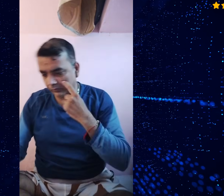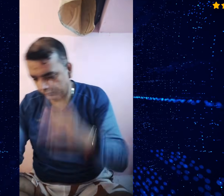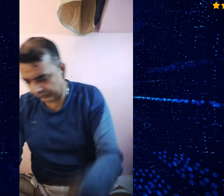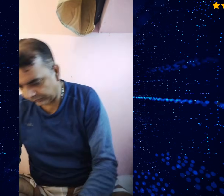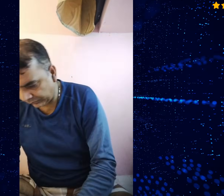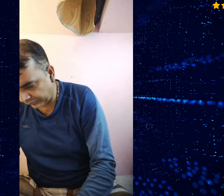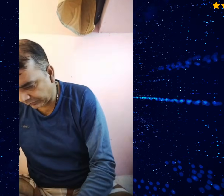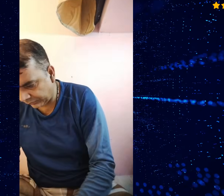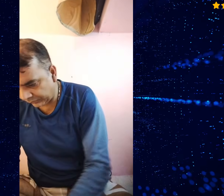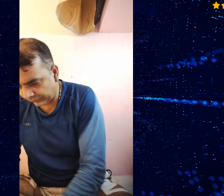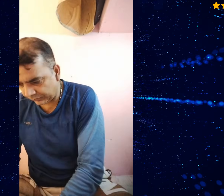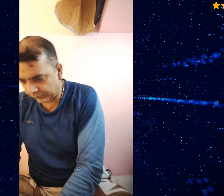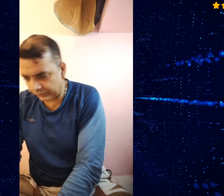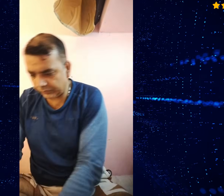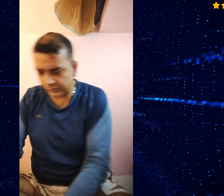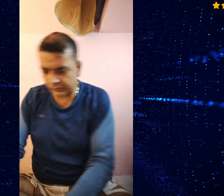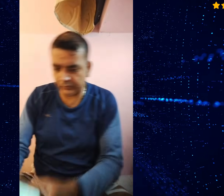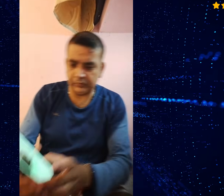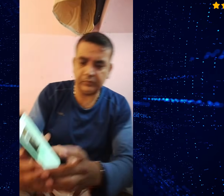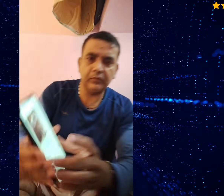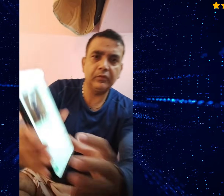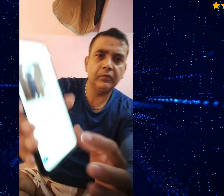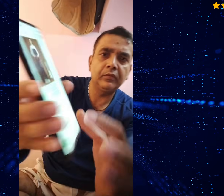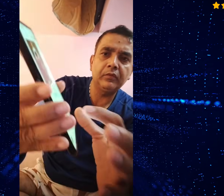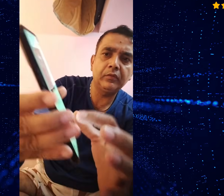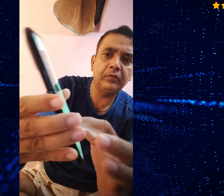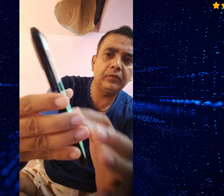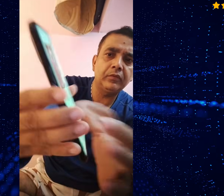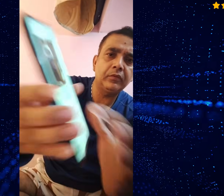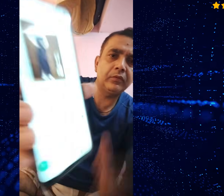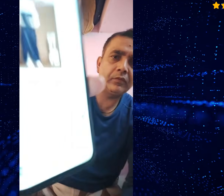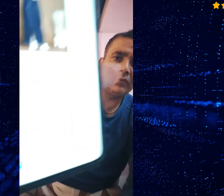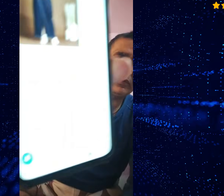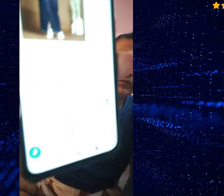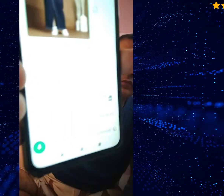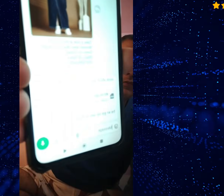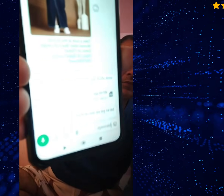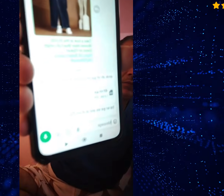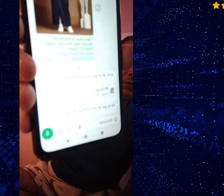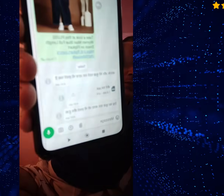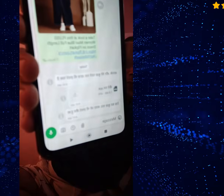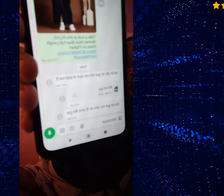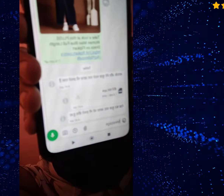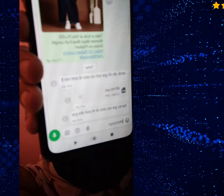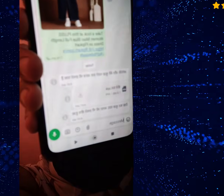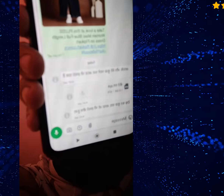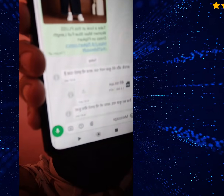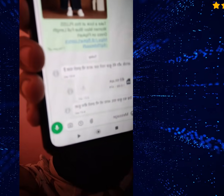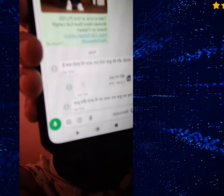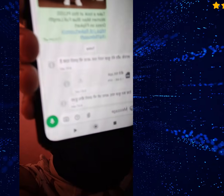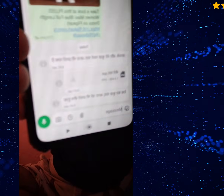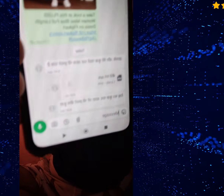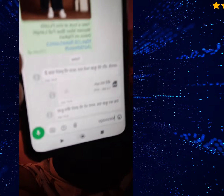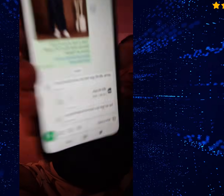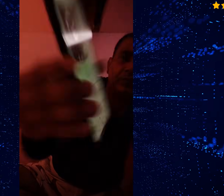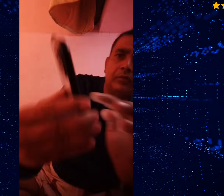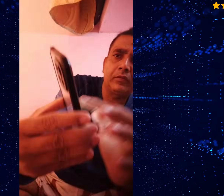works. The attacker gathers personal information about you, such as your name, phone number, and last 4 digits of your